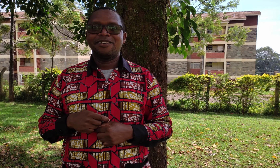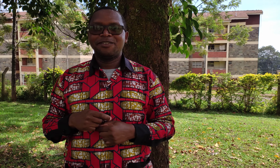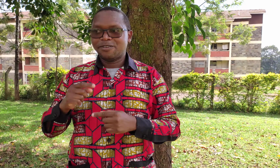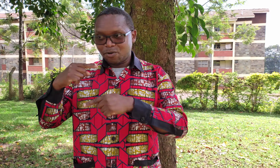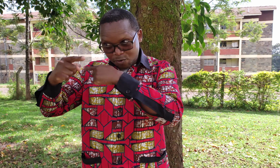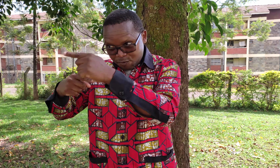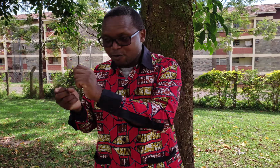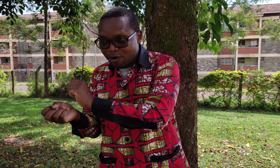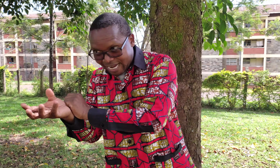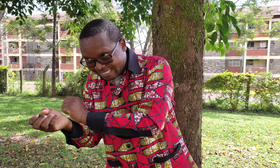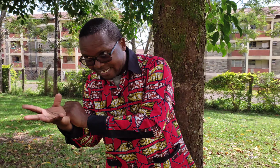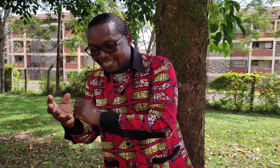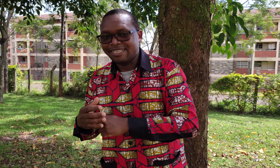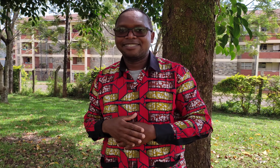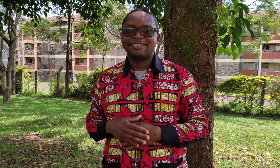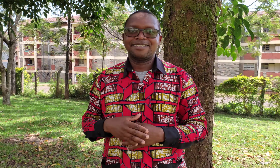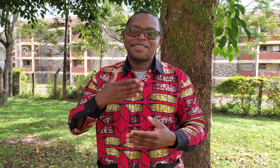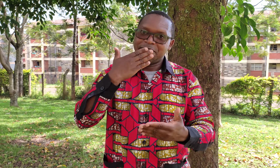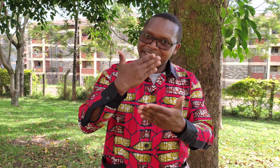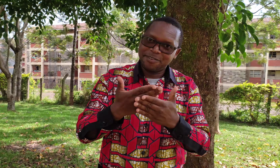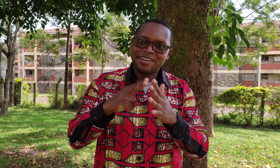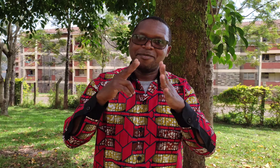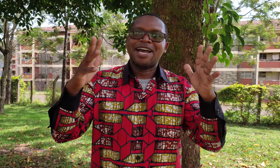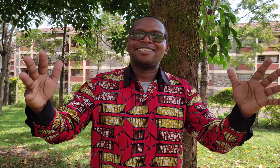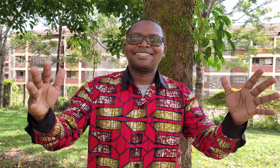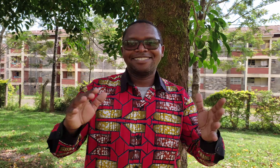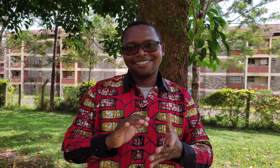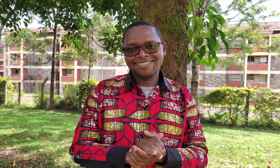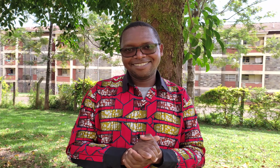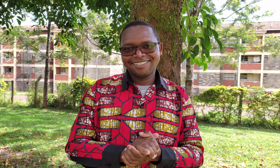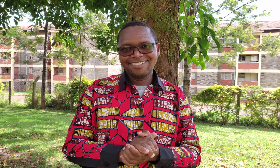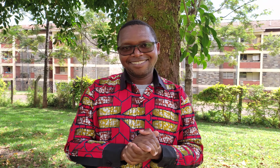Go for counseling. Thank you very much. Thank you very much.